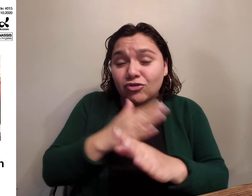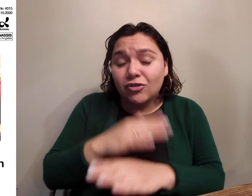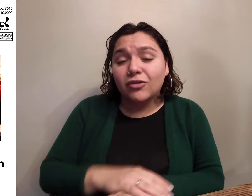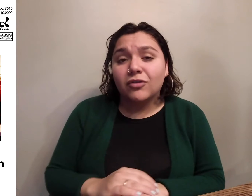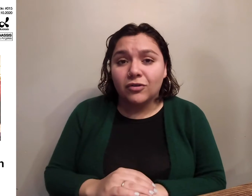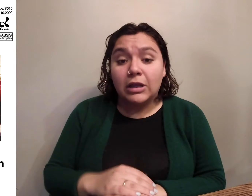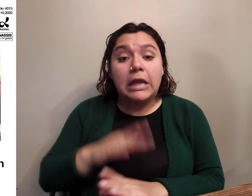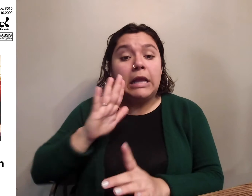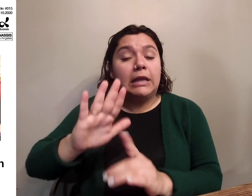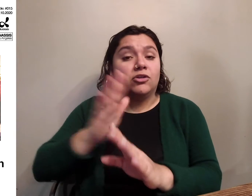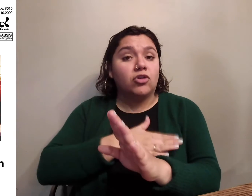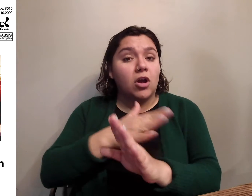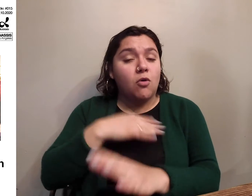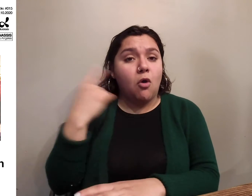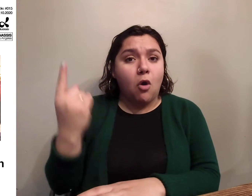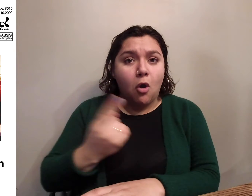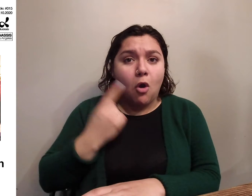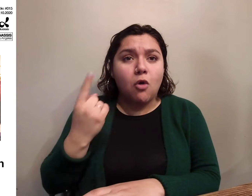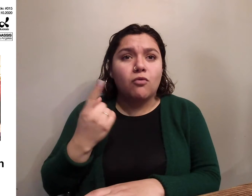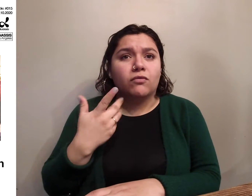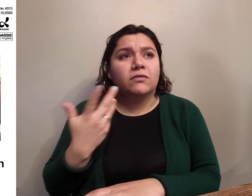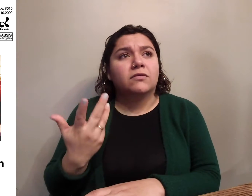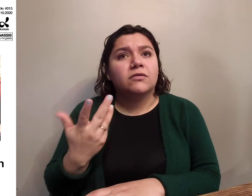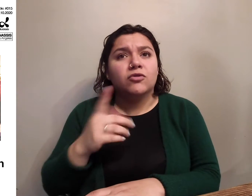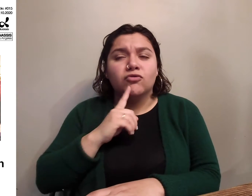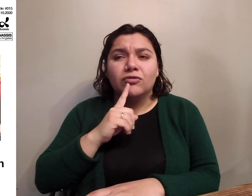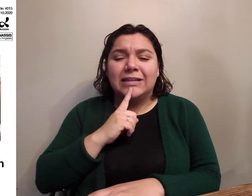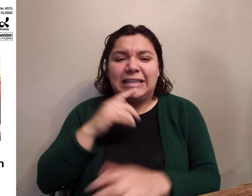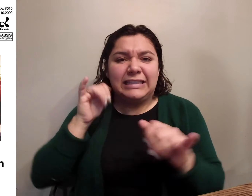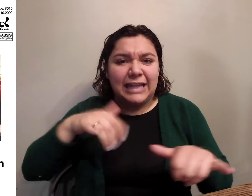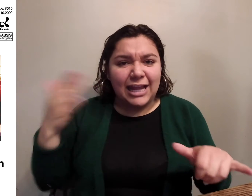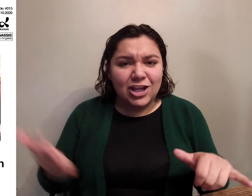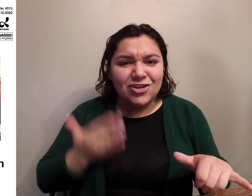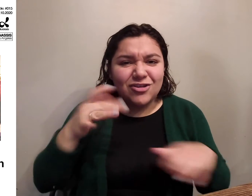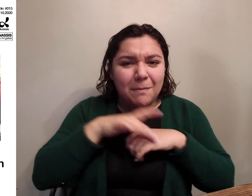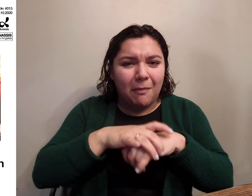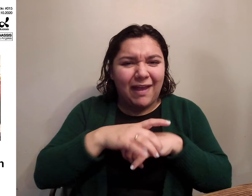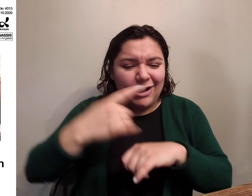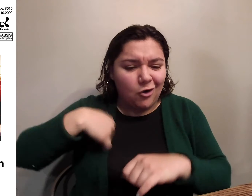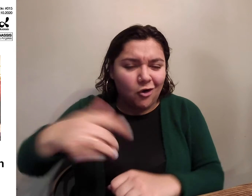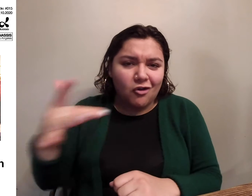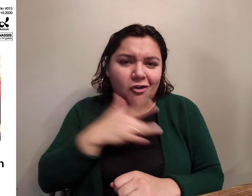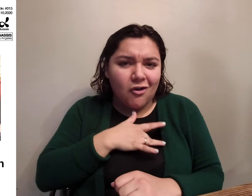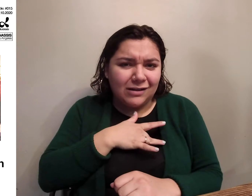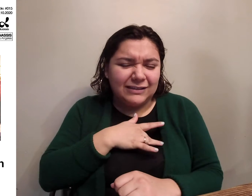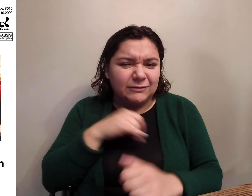His songs will always fill up space on the planet and in our hearts. And